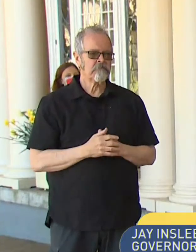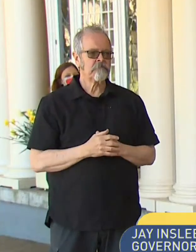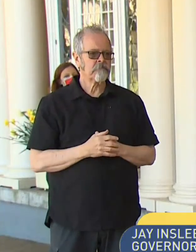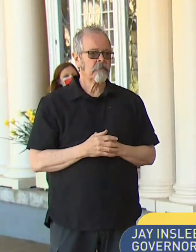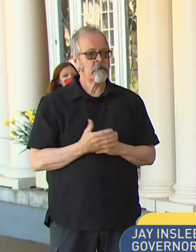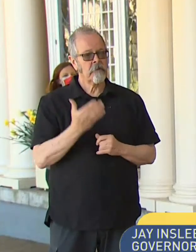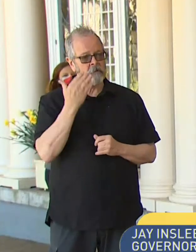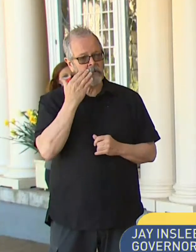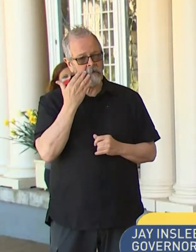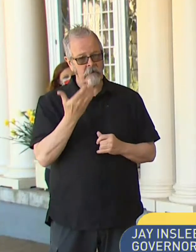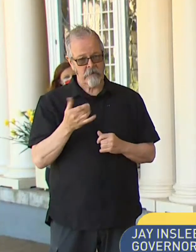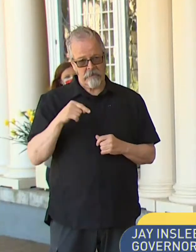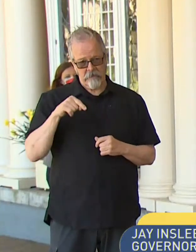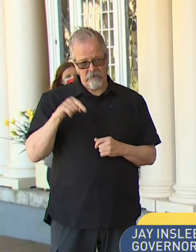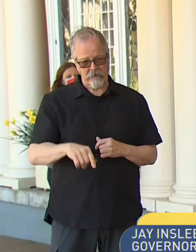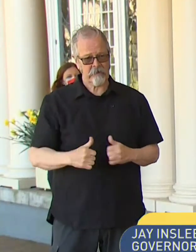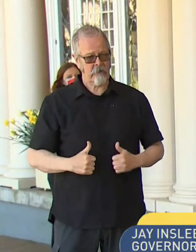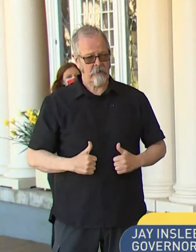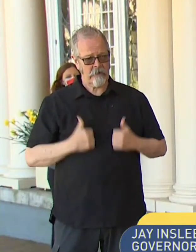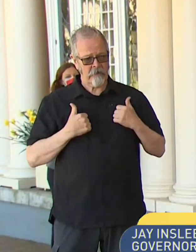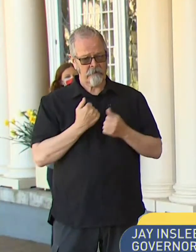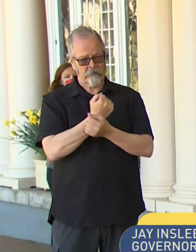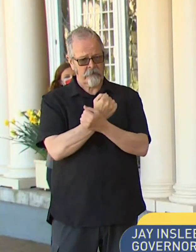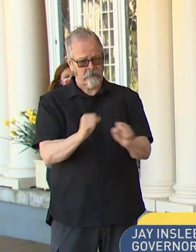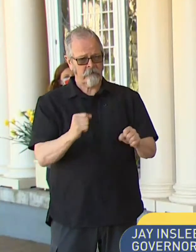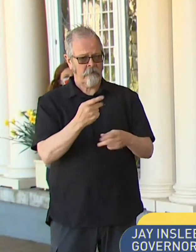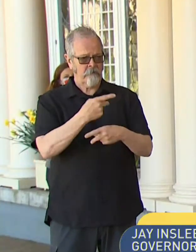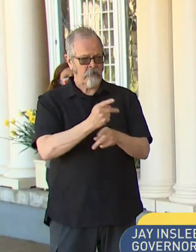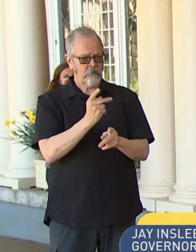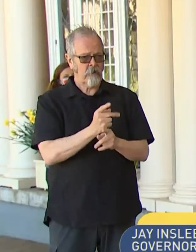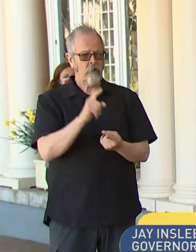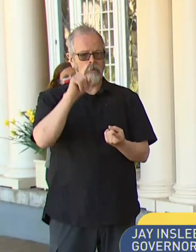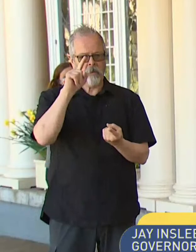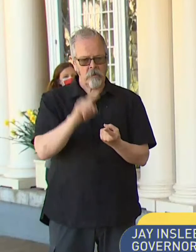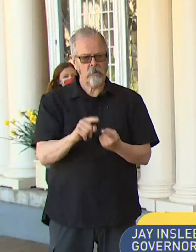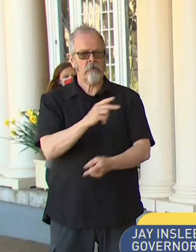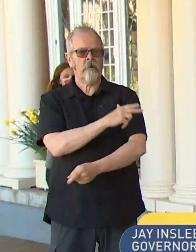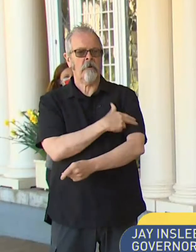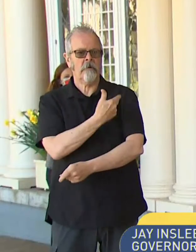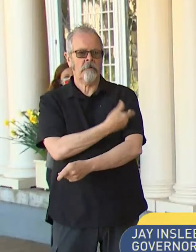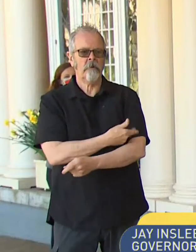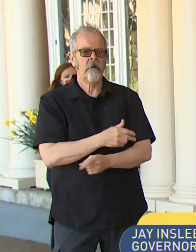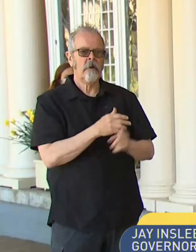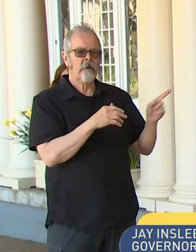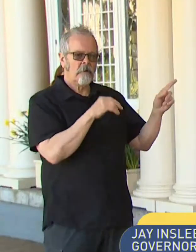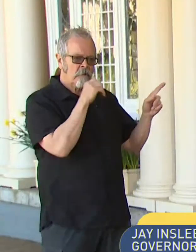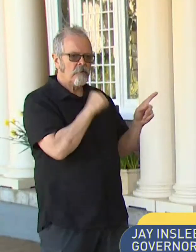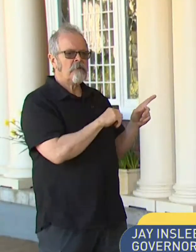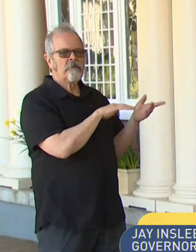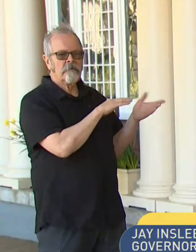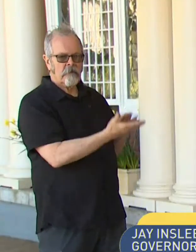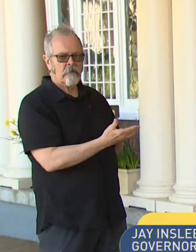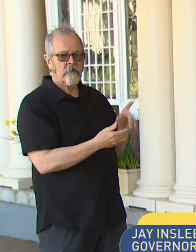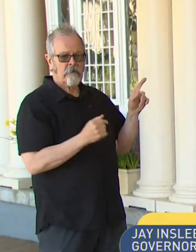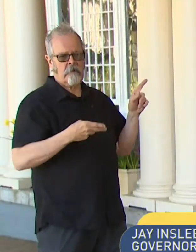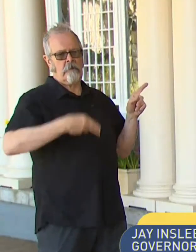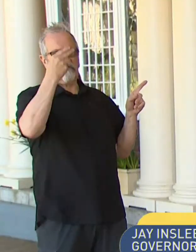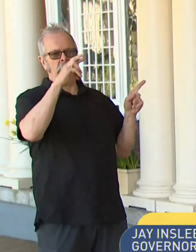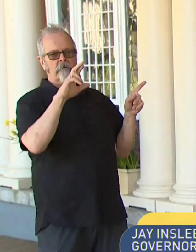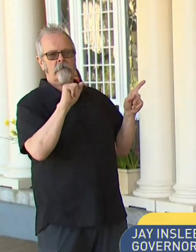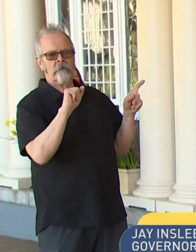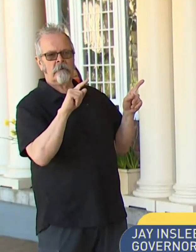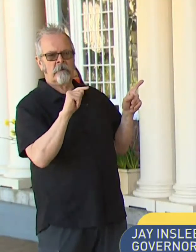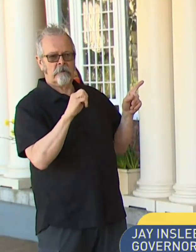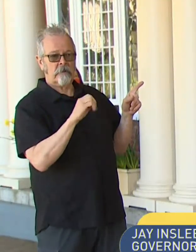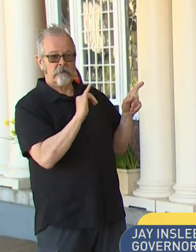a life-saving product. It reduces hospitalization deaths with a very, very high rate. And so